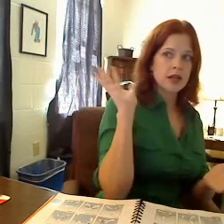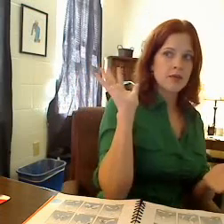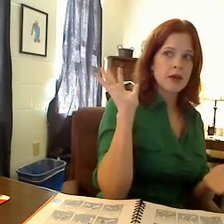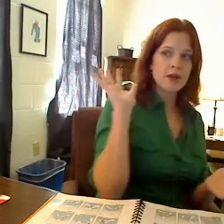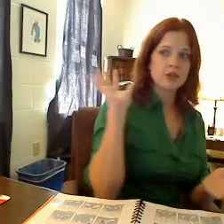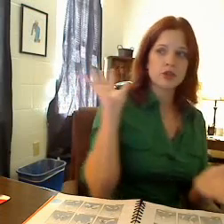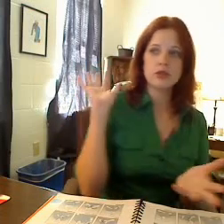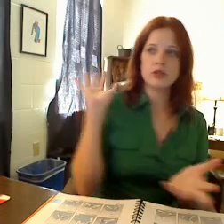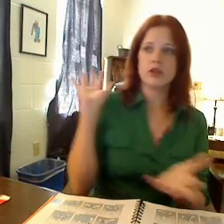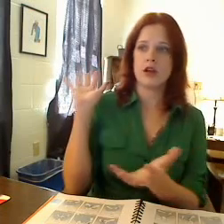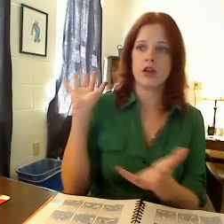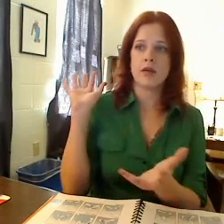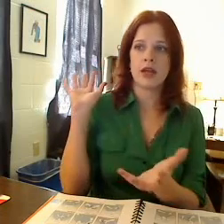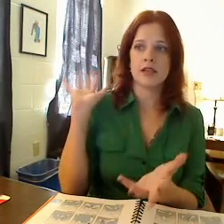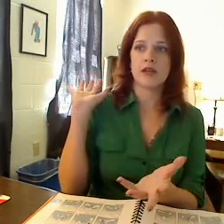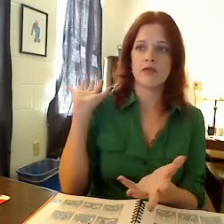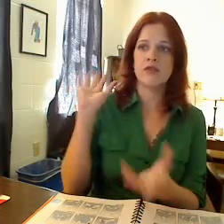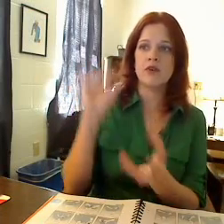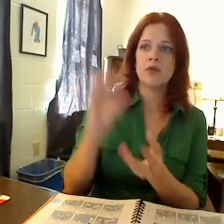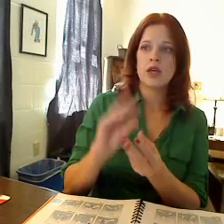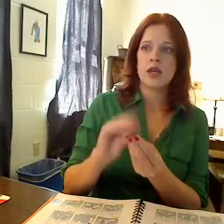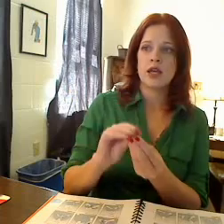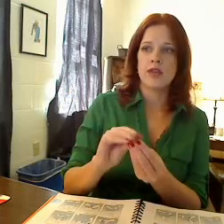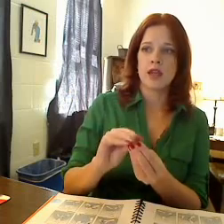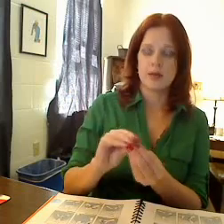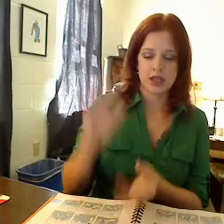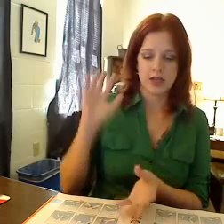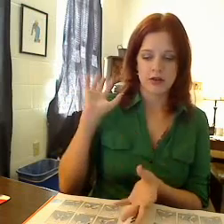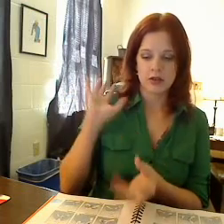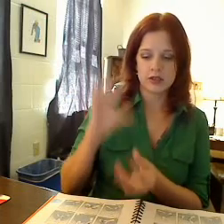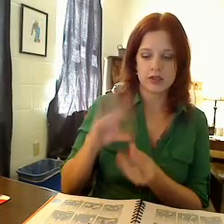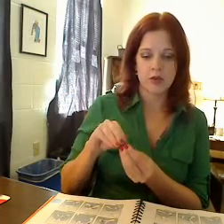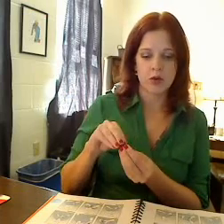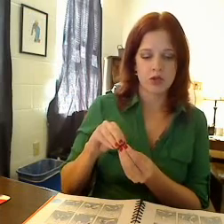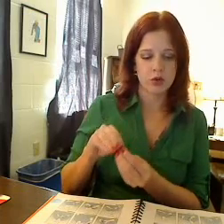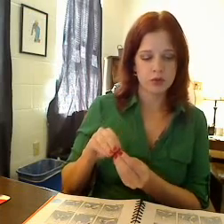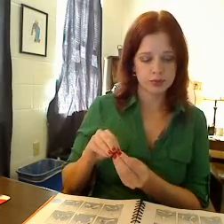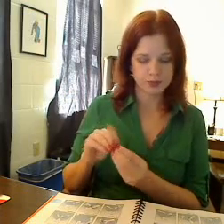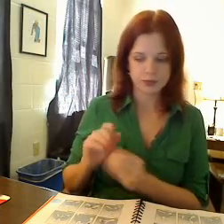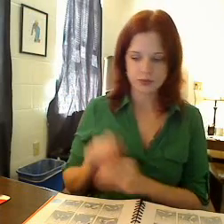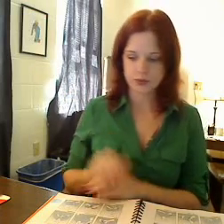kind of back by your shoulder, your non-dominant hand is out in front of you, and they come together. Sum or total.